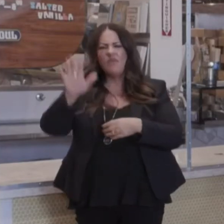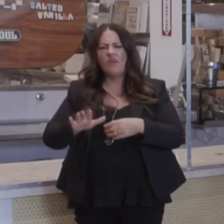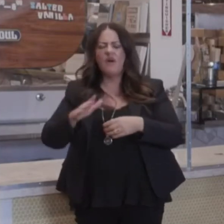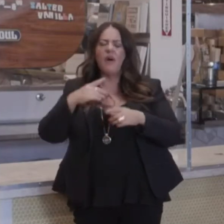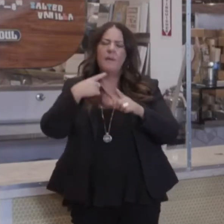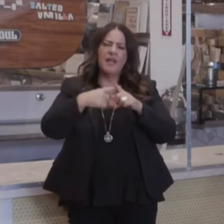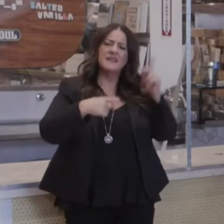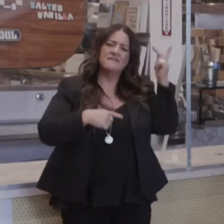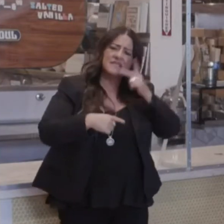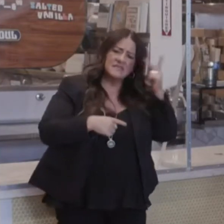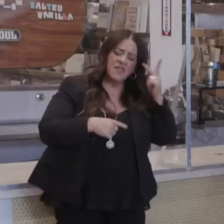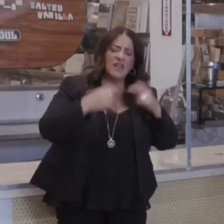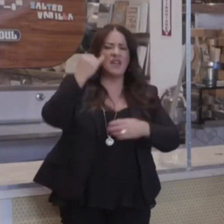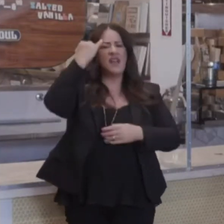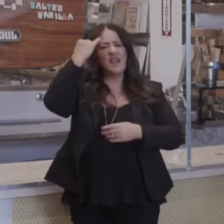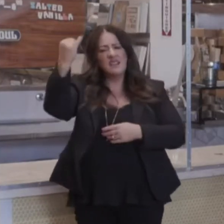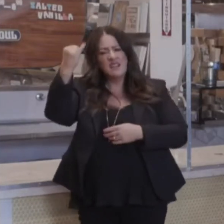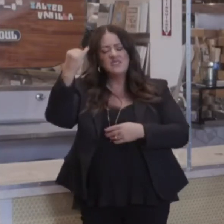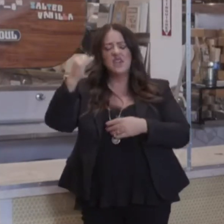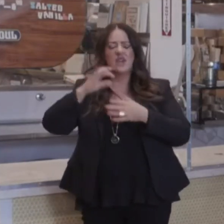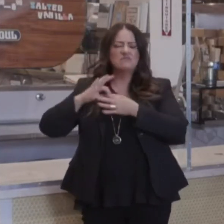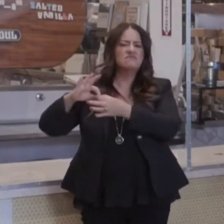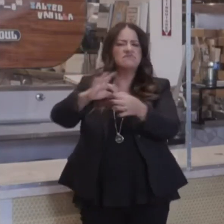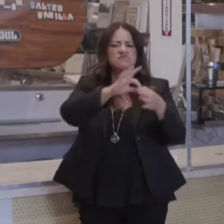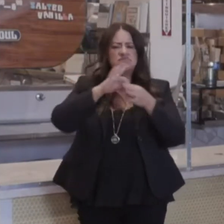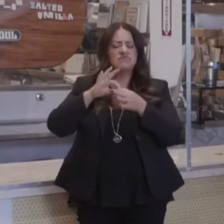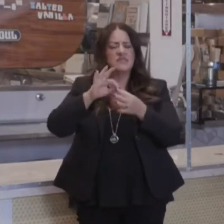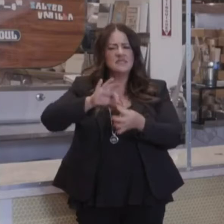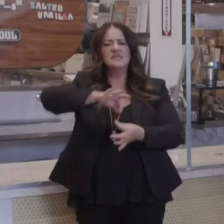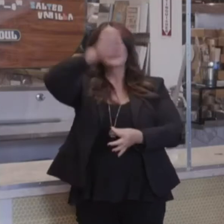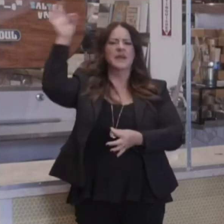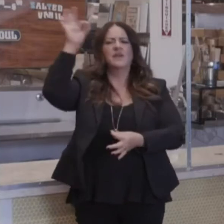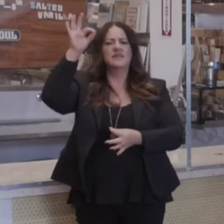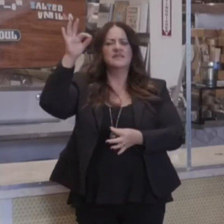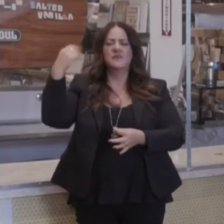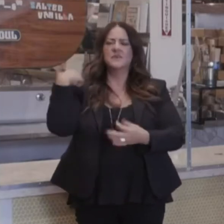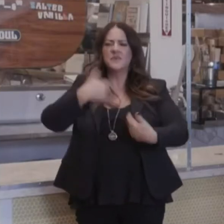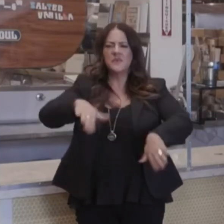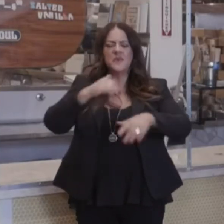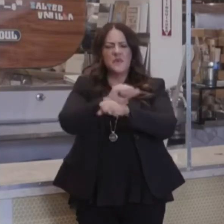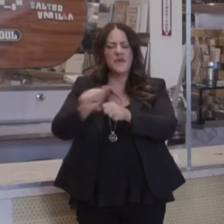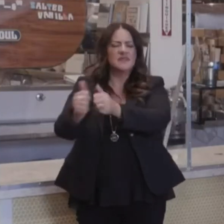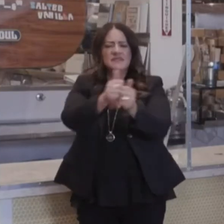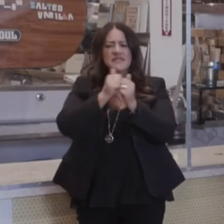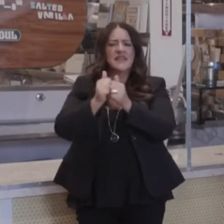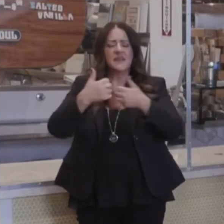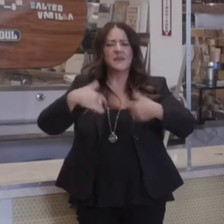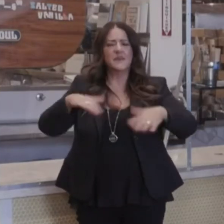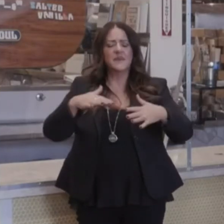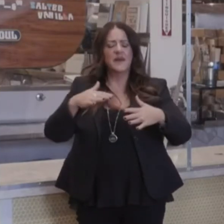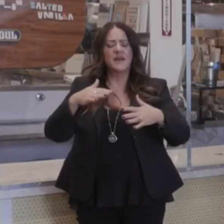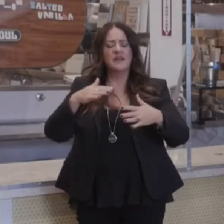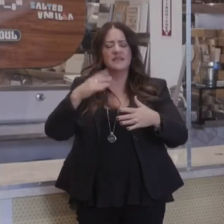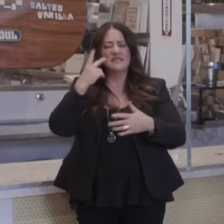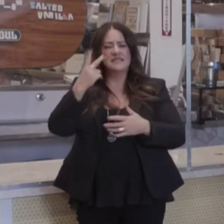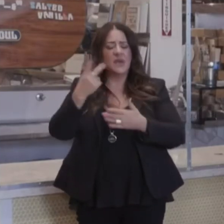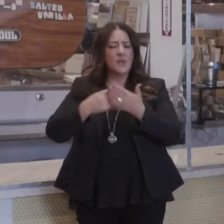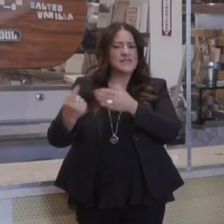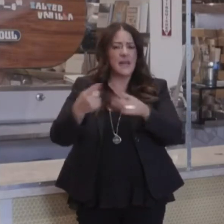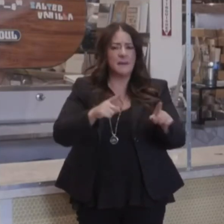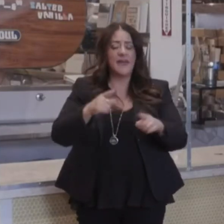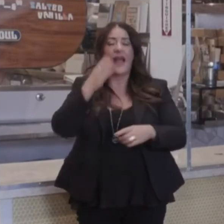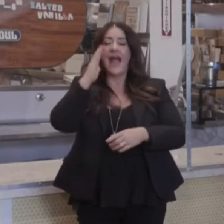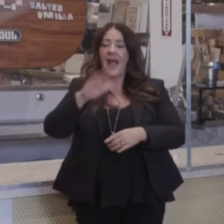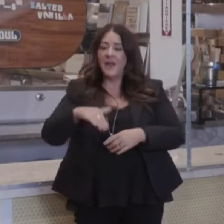that bipartisan spirit is what we're also looking forward to taking in as we work, and invariably you're going to ask where we are with schools